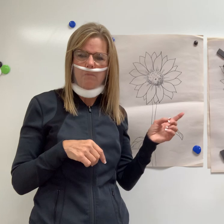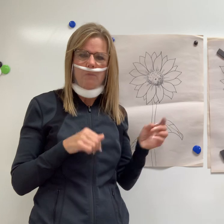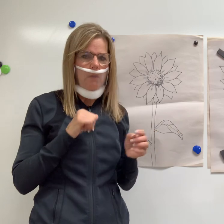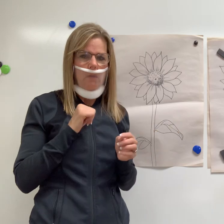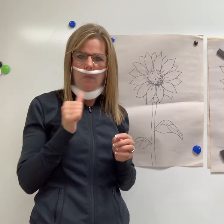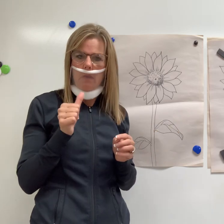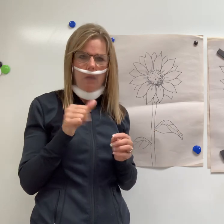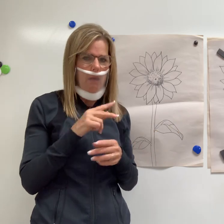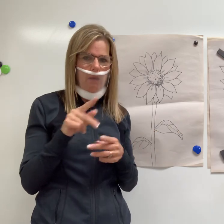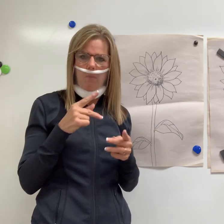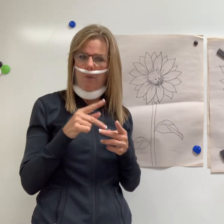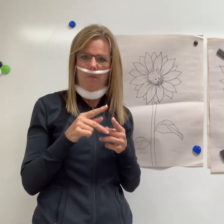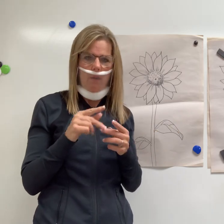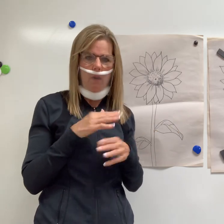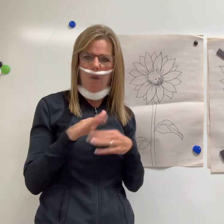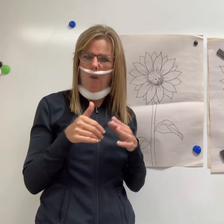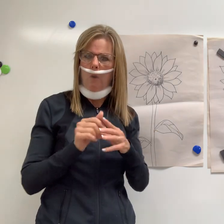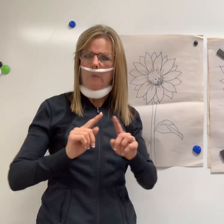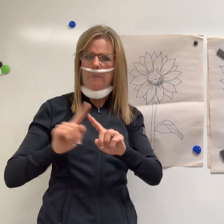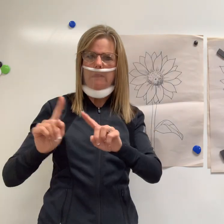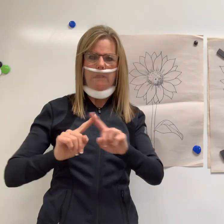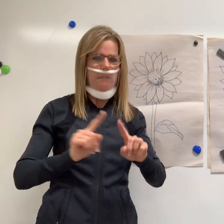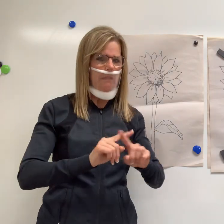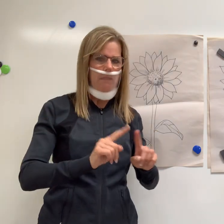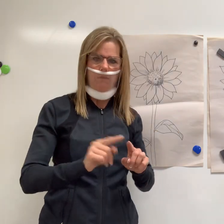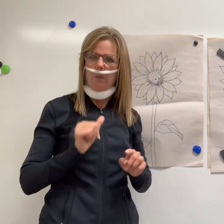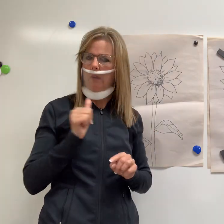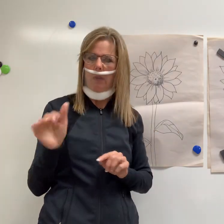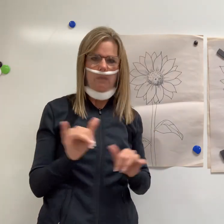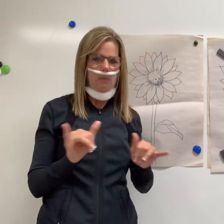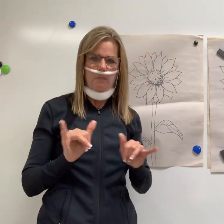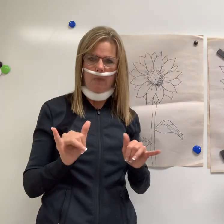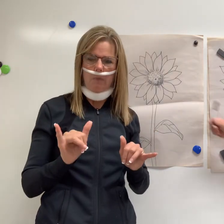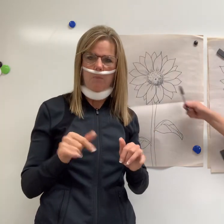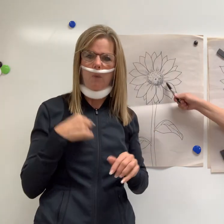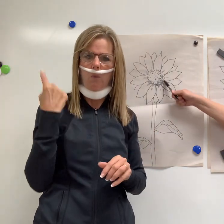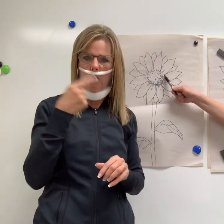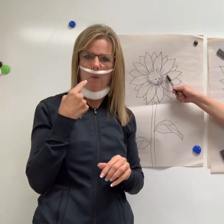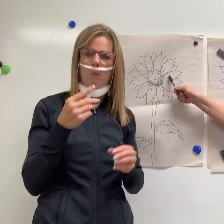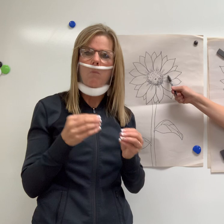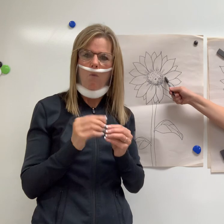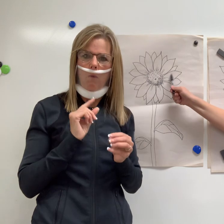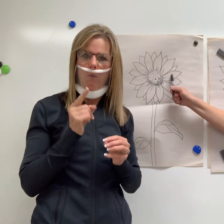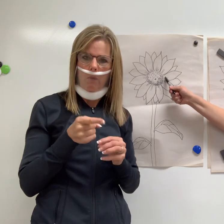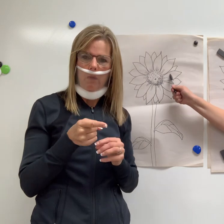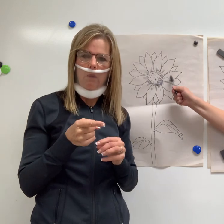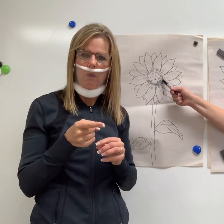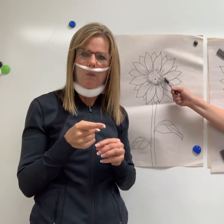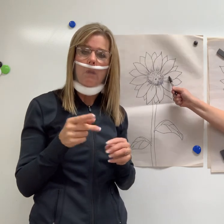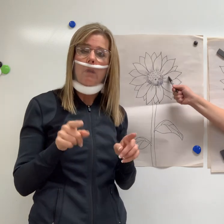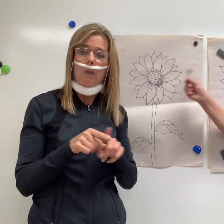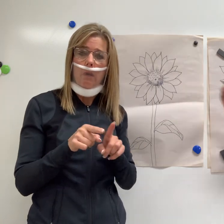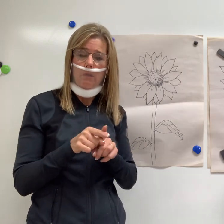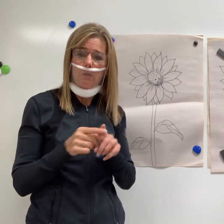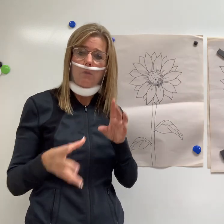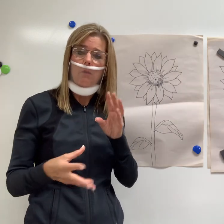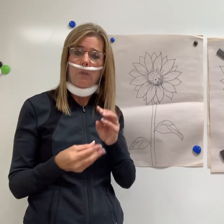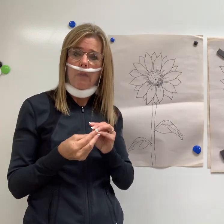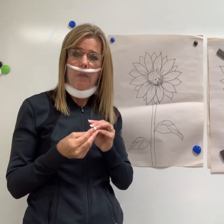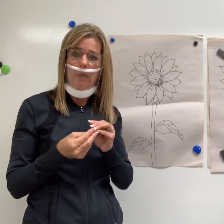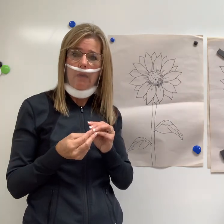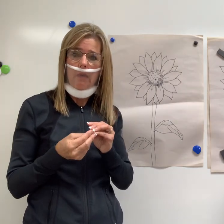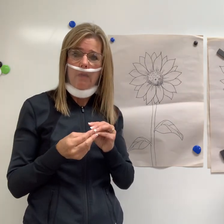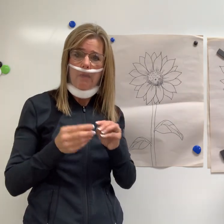my third grade friends, is what's going to make it look much more realistic. We also can add some lines to